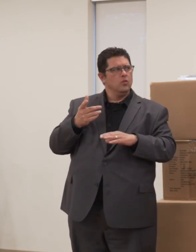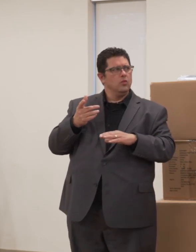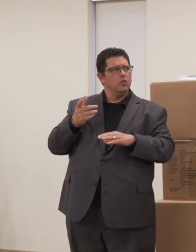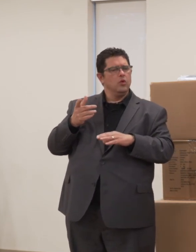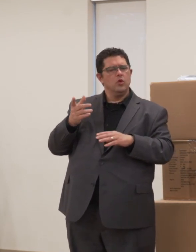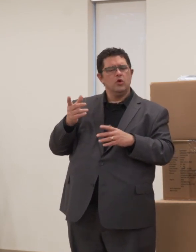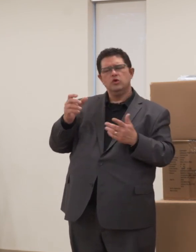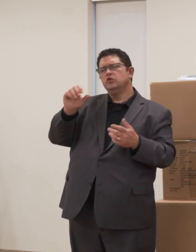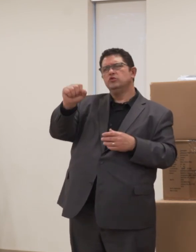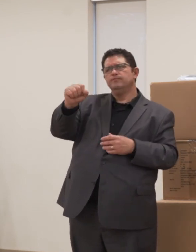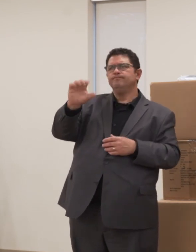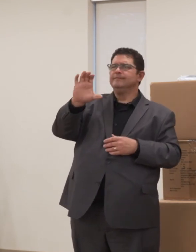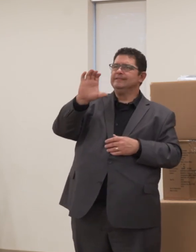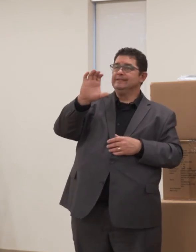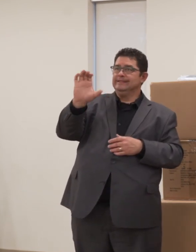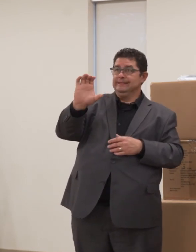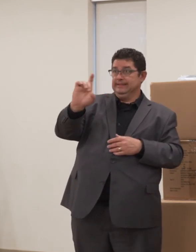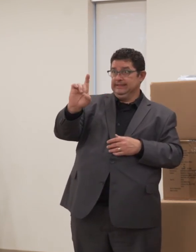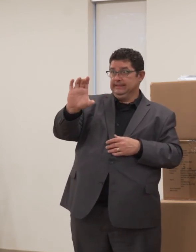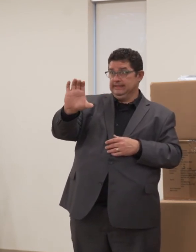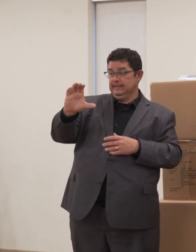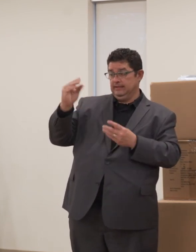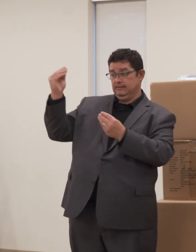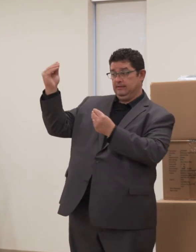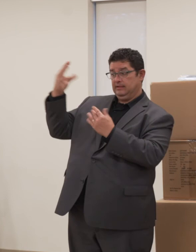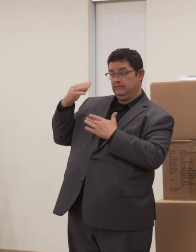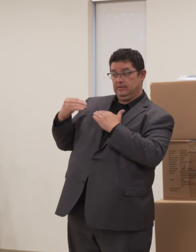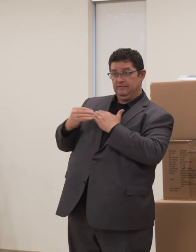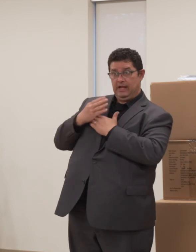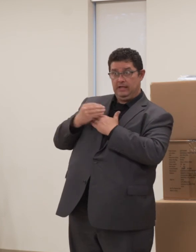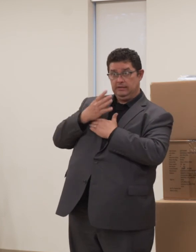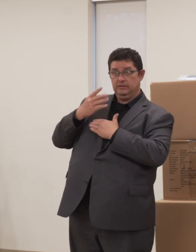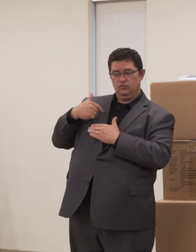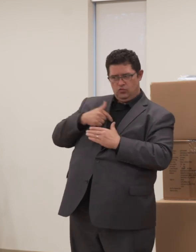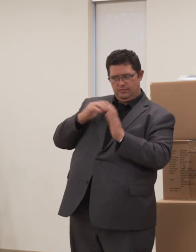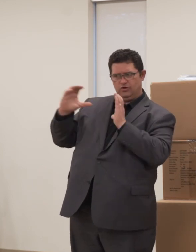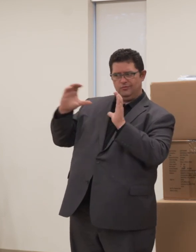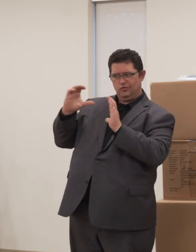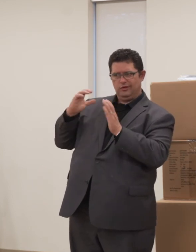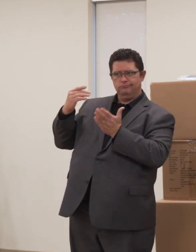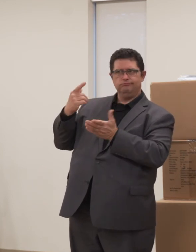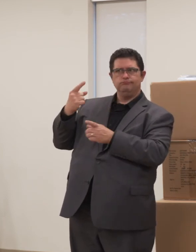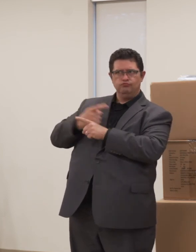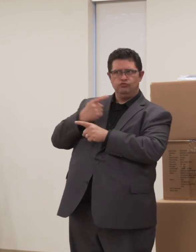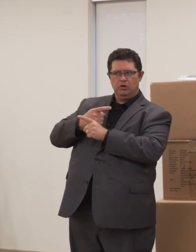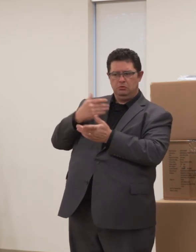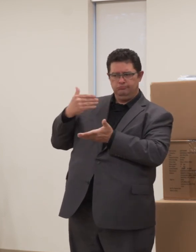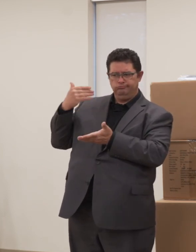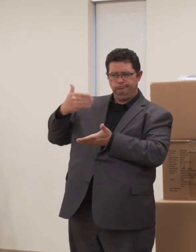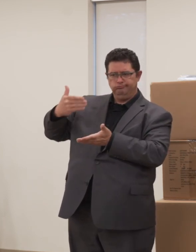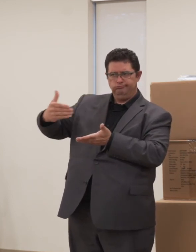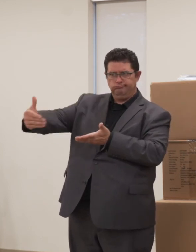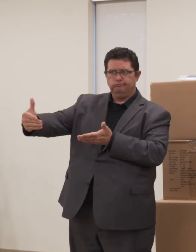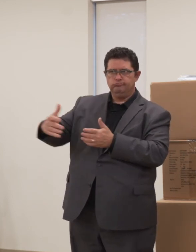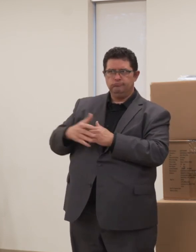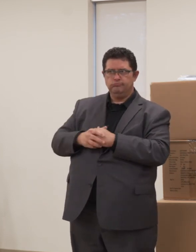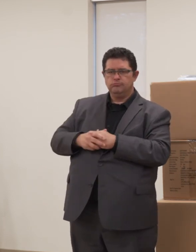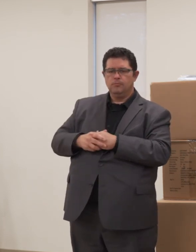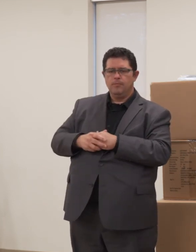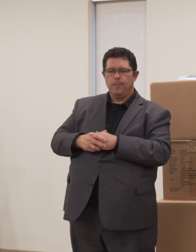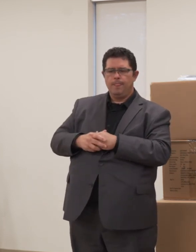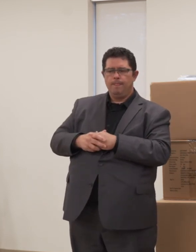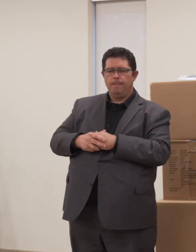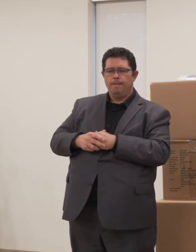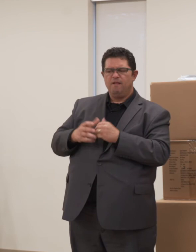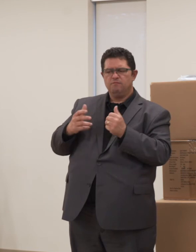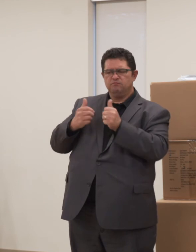Well, sure. The CDC gives us advice. We've been communicating with the CDC on a regular basis, and following a lot